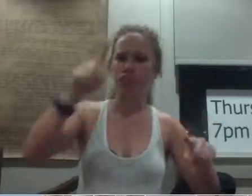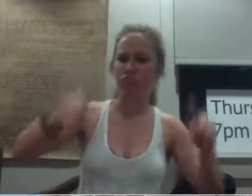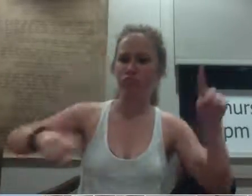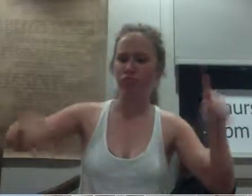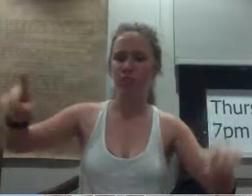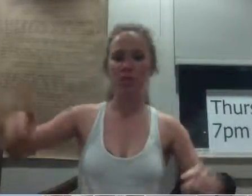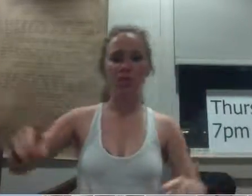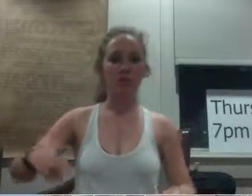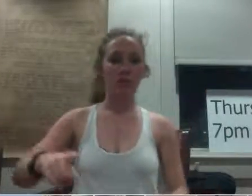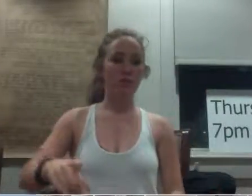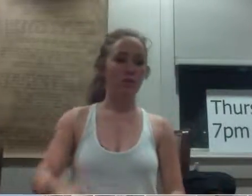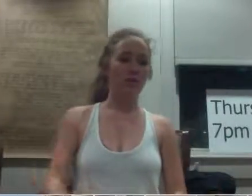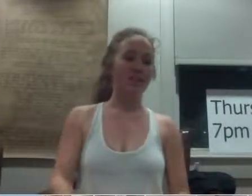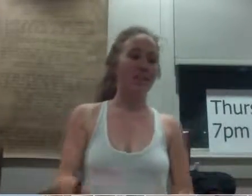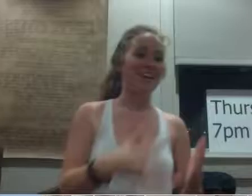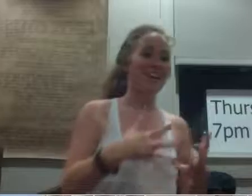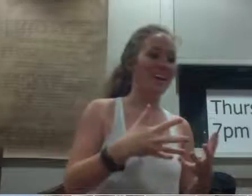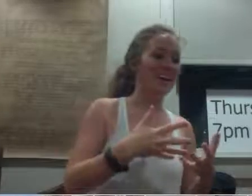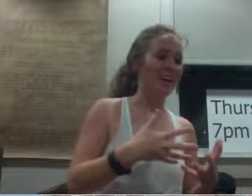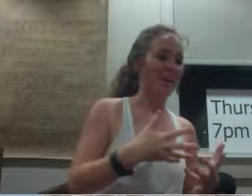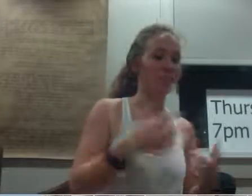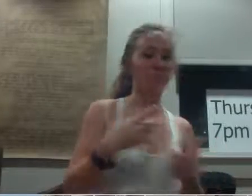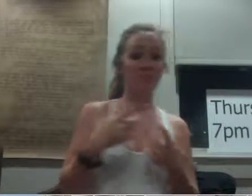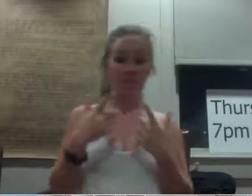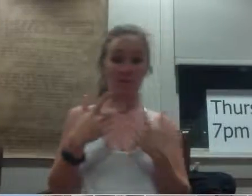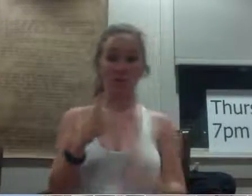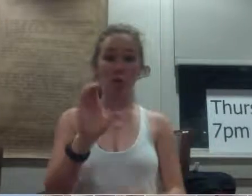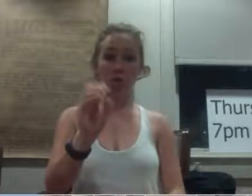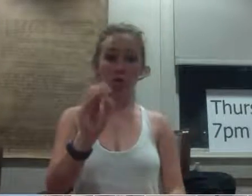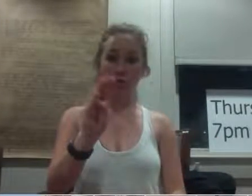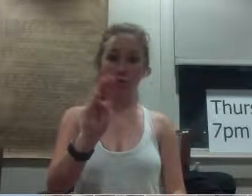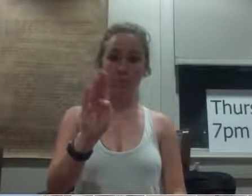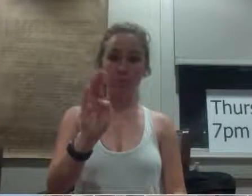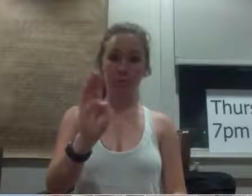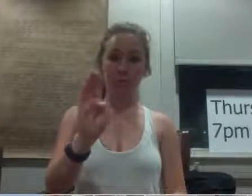I think that's boring, really? There are so many variations, so many different types. There's